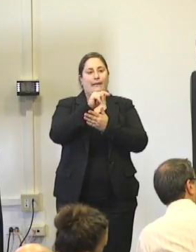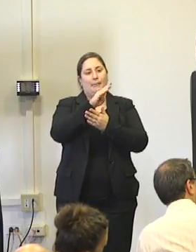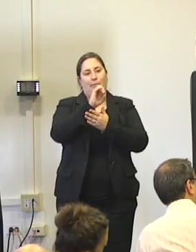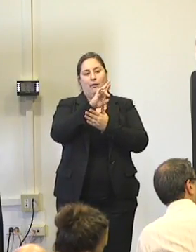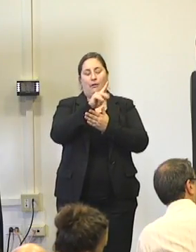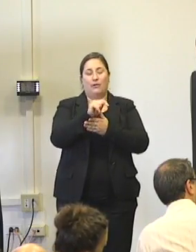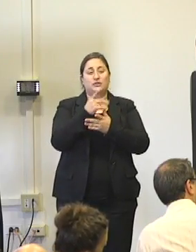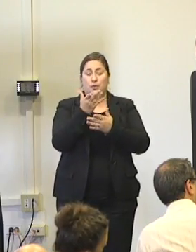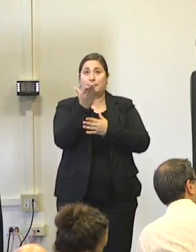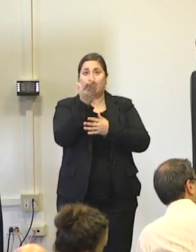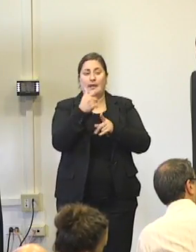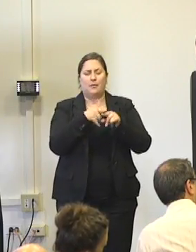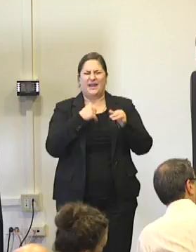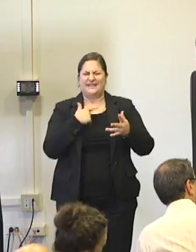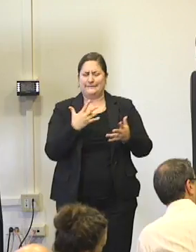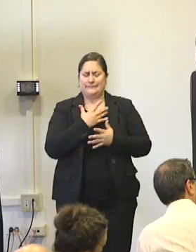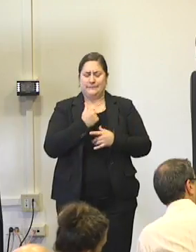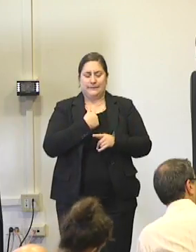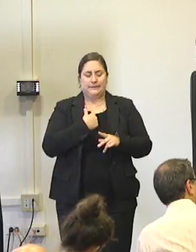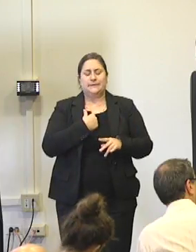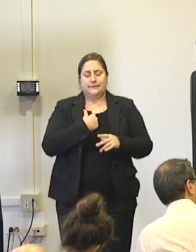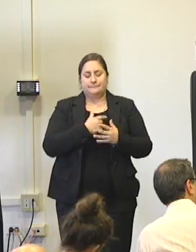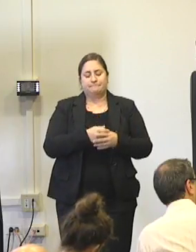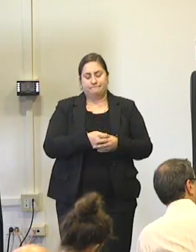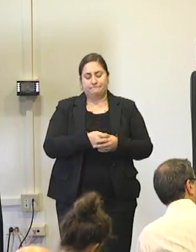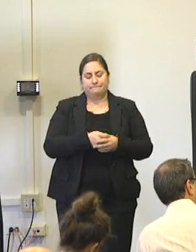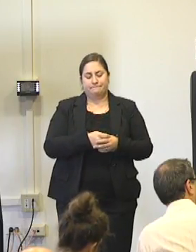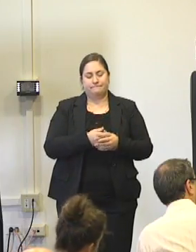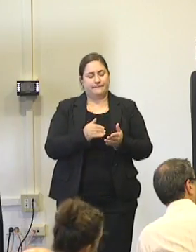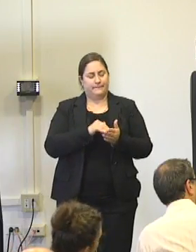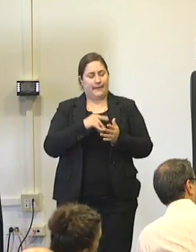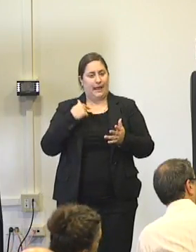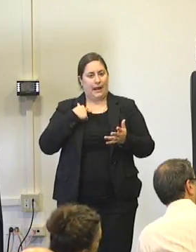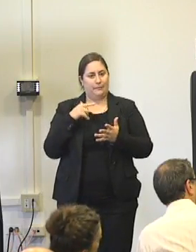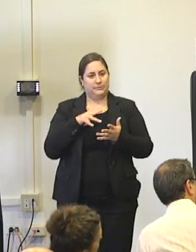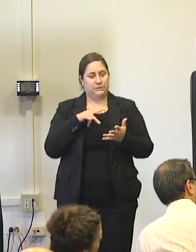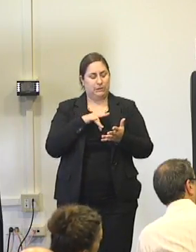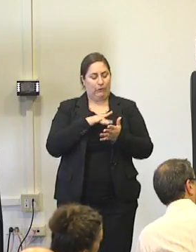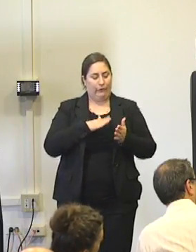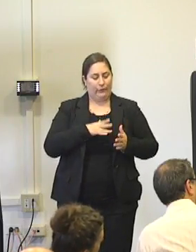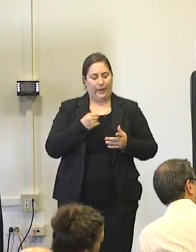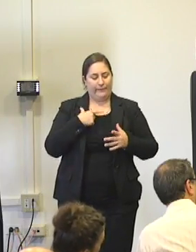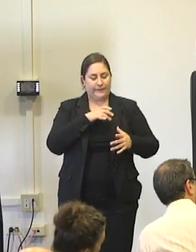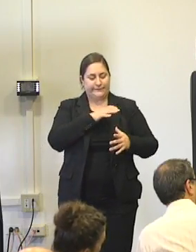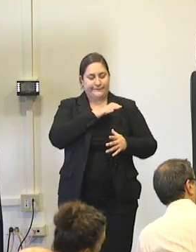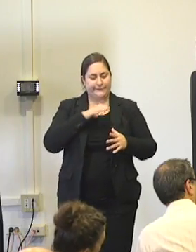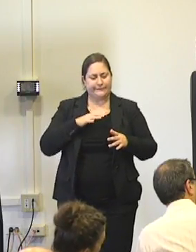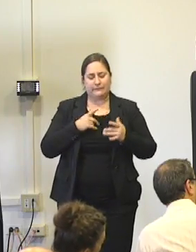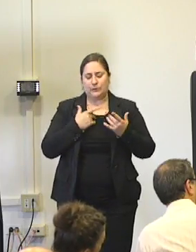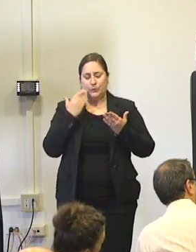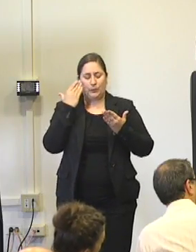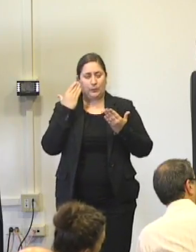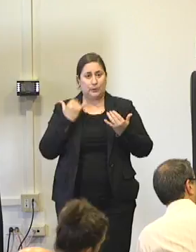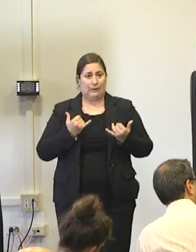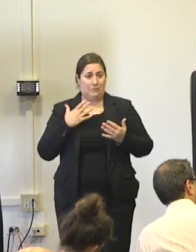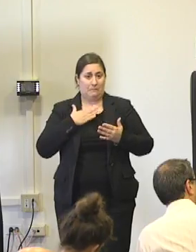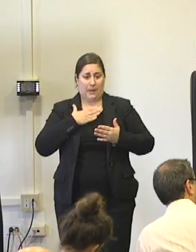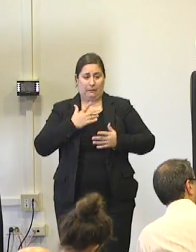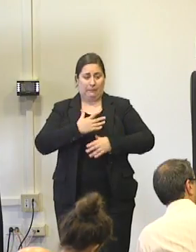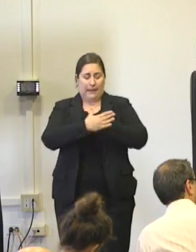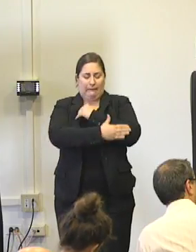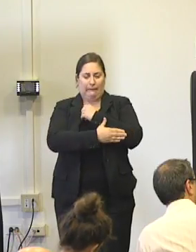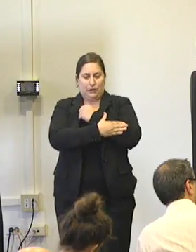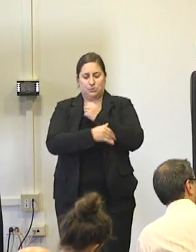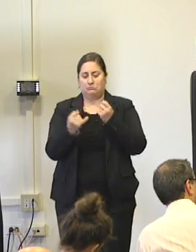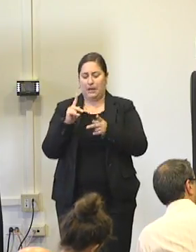definitely out there, and it is frightening to me that, you know, as a scholar and a citizen, that we are now living in a country in which a large section